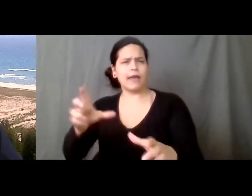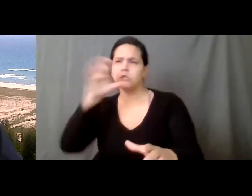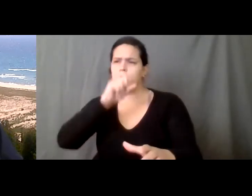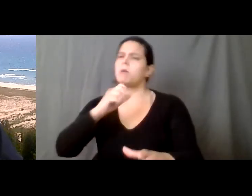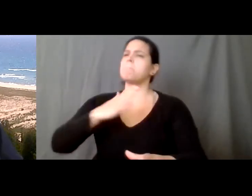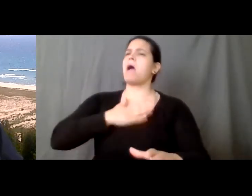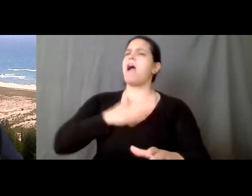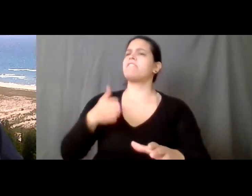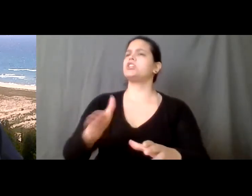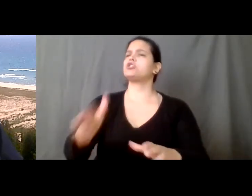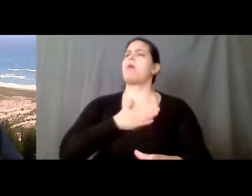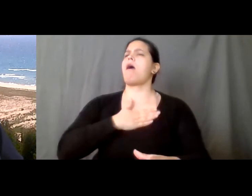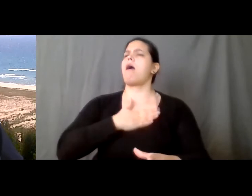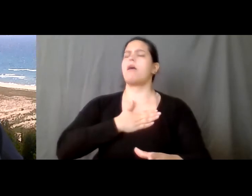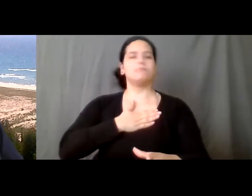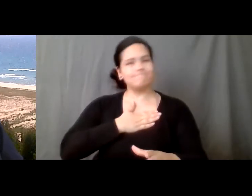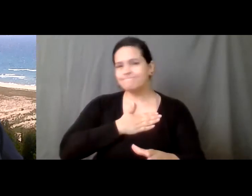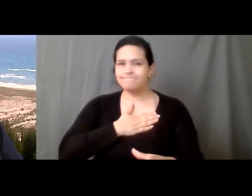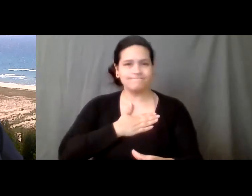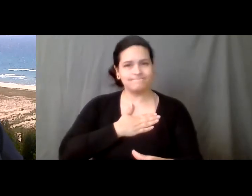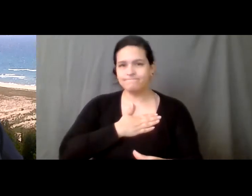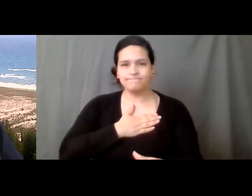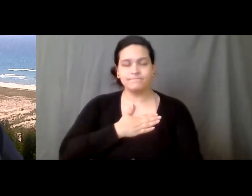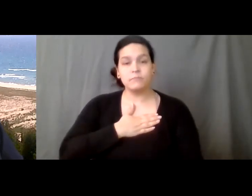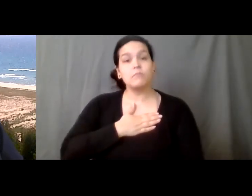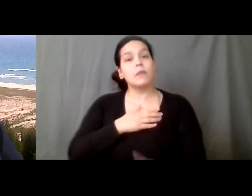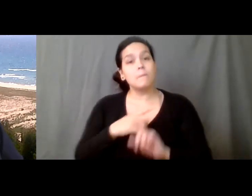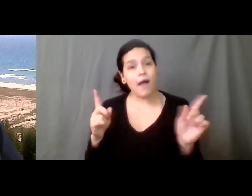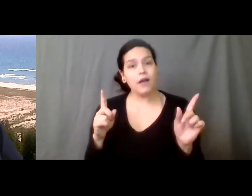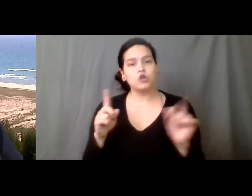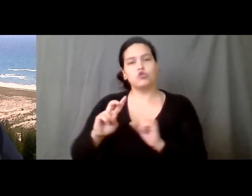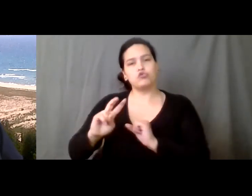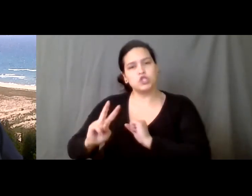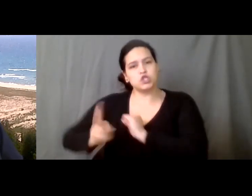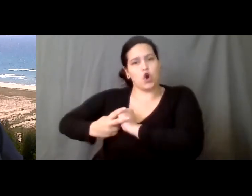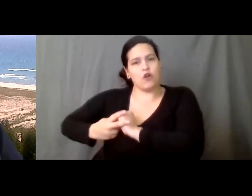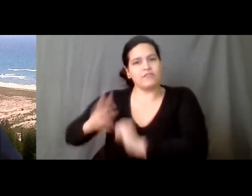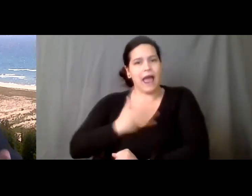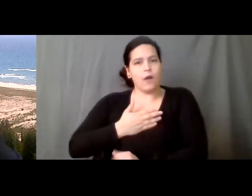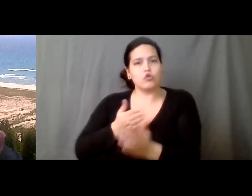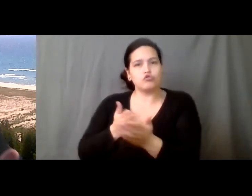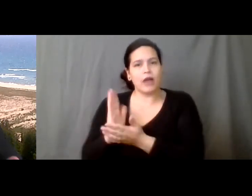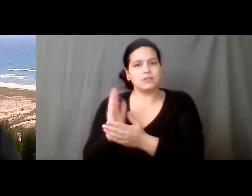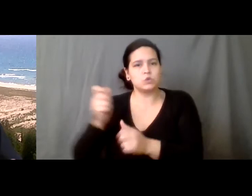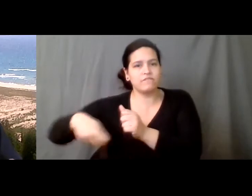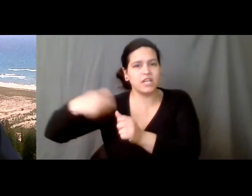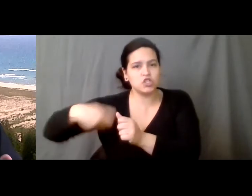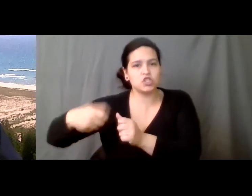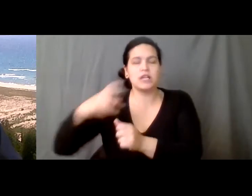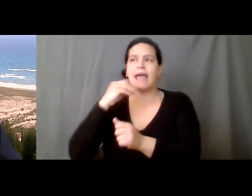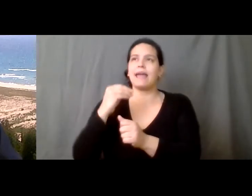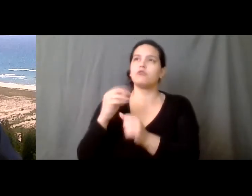did is they reserved the right to fish. And when they did that, they reserved the right to sing for the